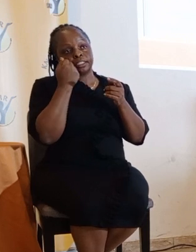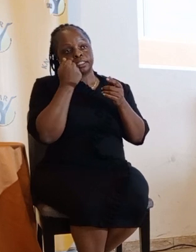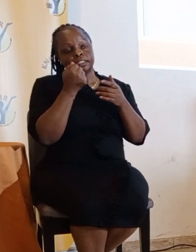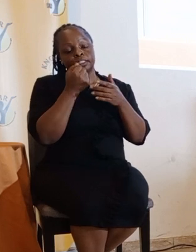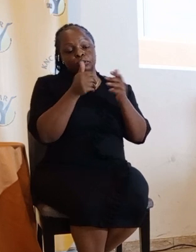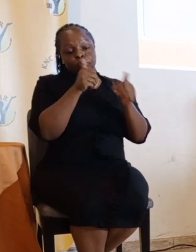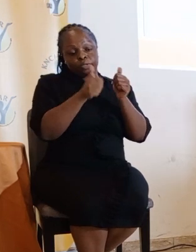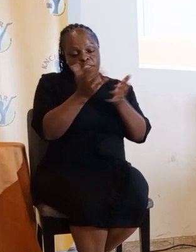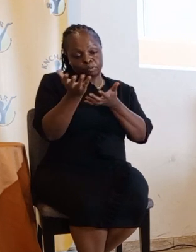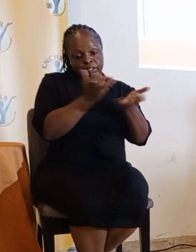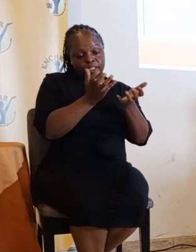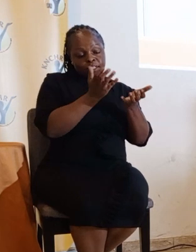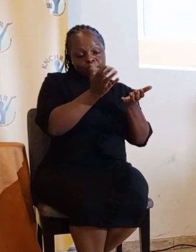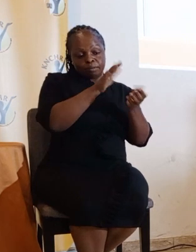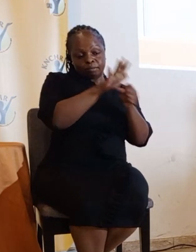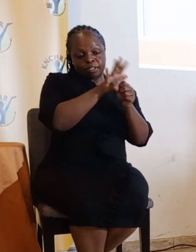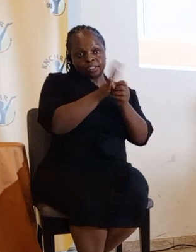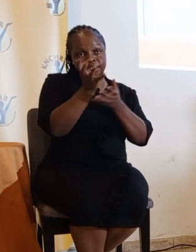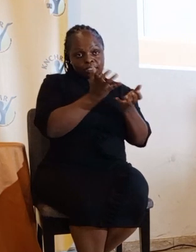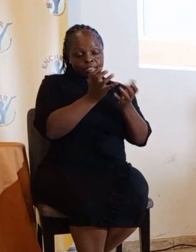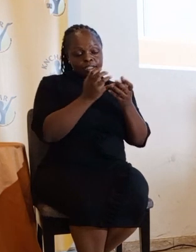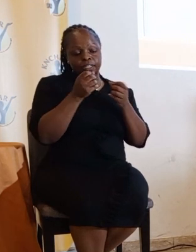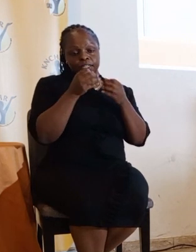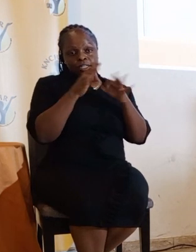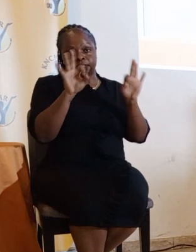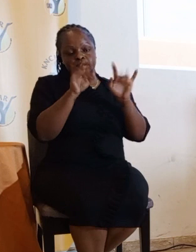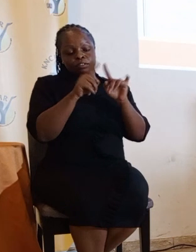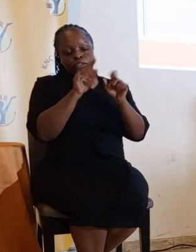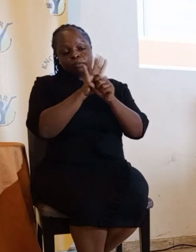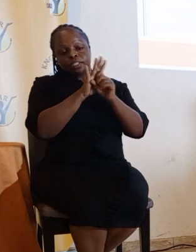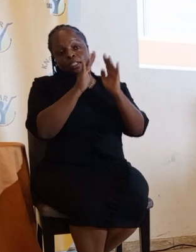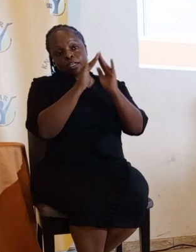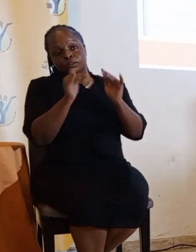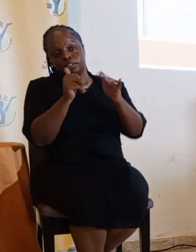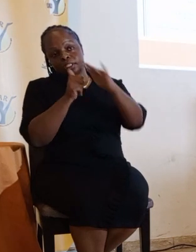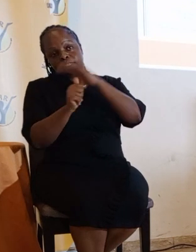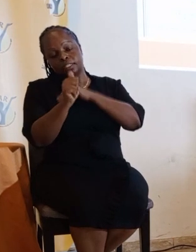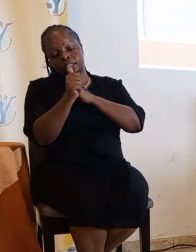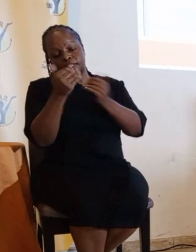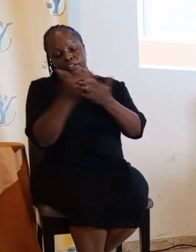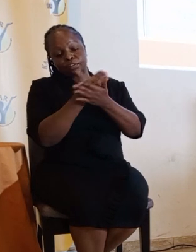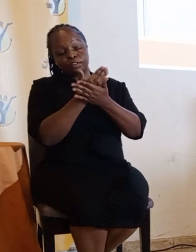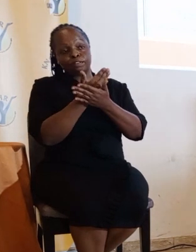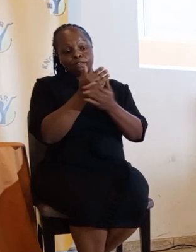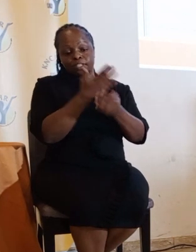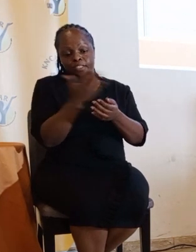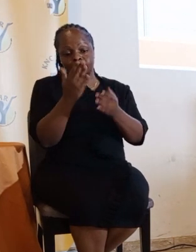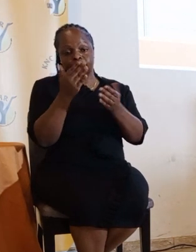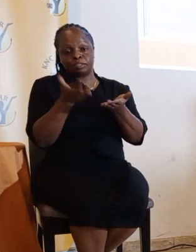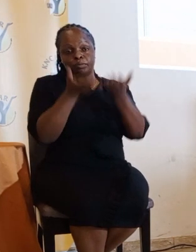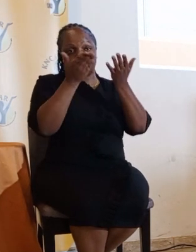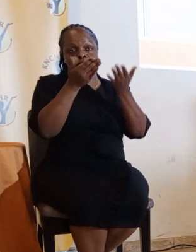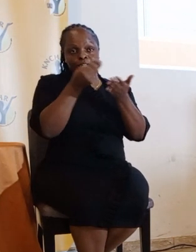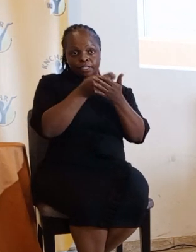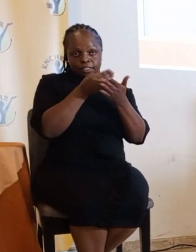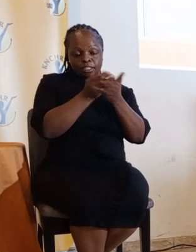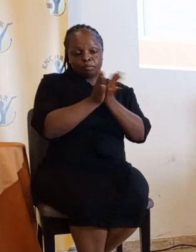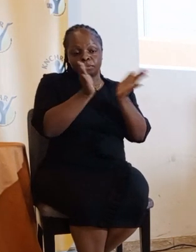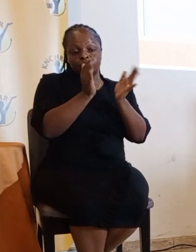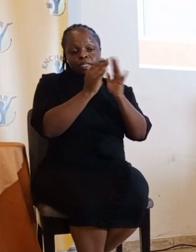which would bring much needed relief to many households. Under the new facility improvement financing, public